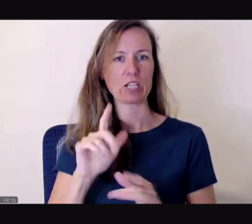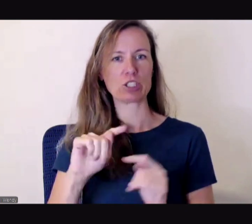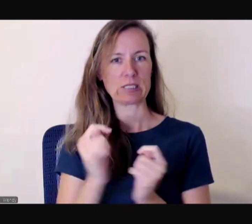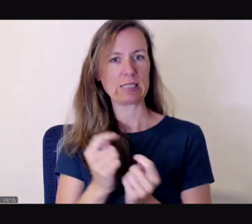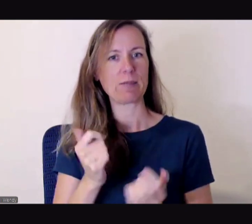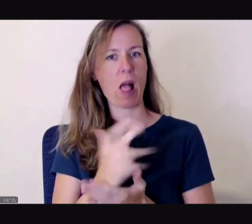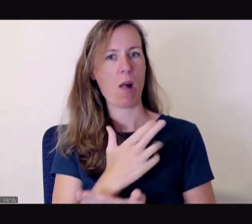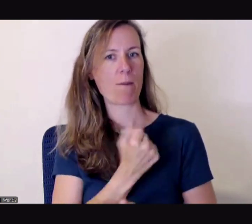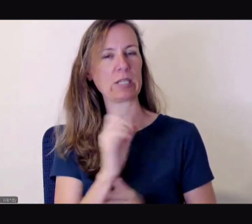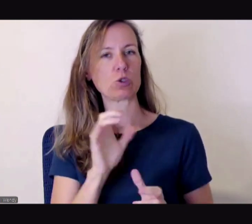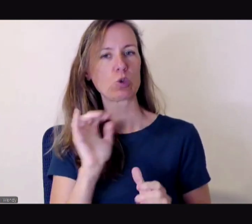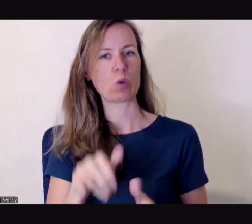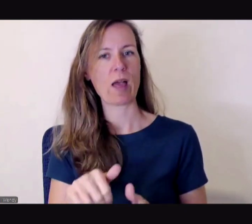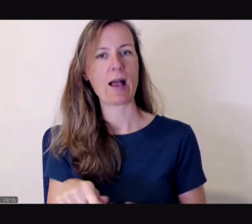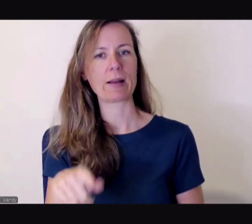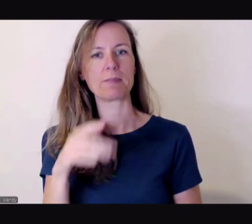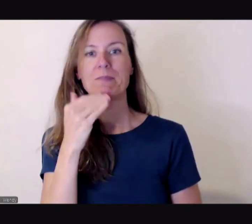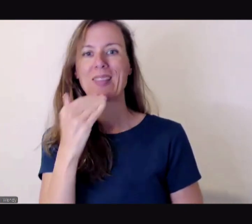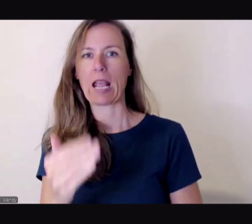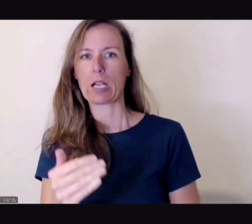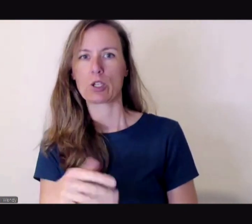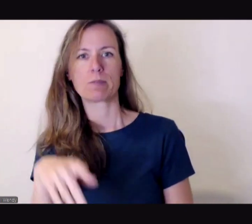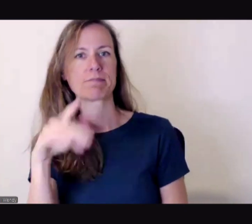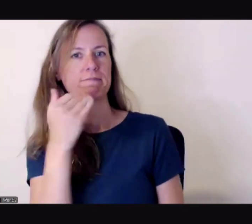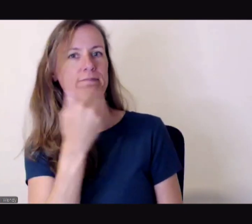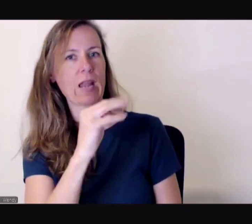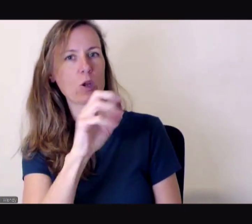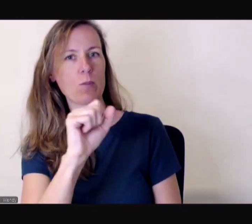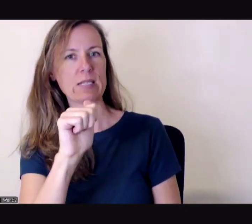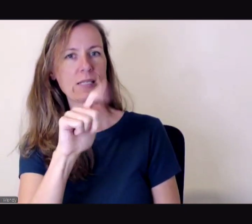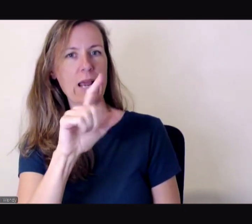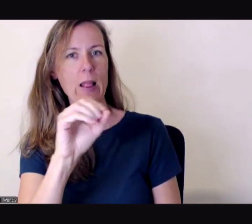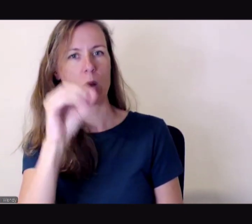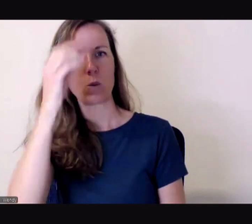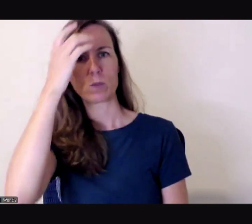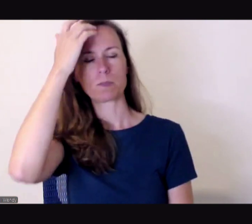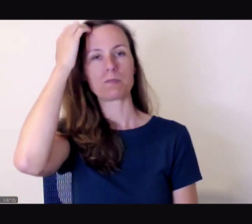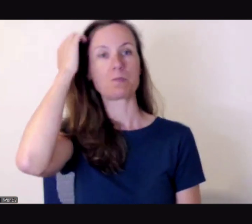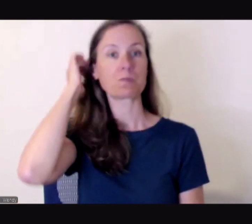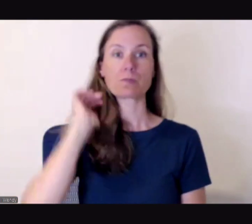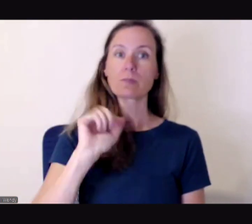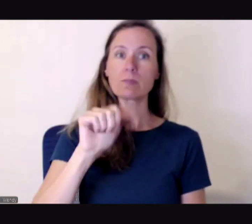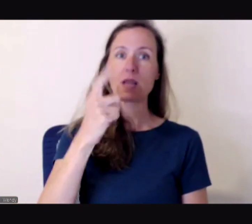Is there anyone online? Does anyone know? Ma'am, go ahead.